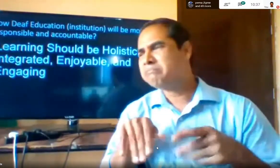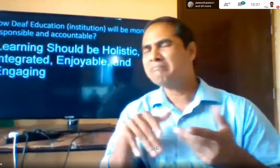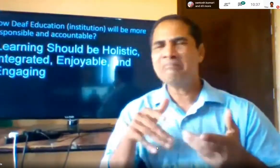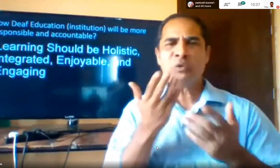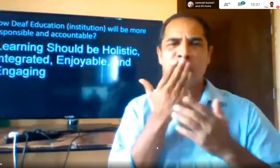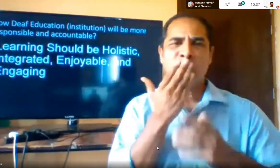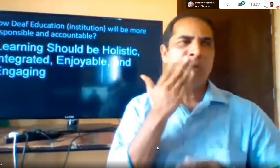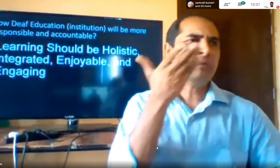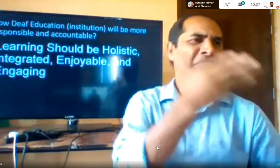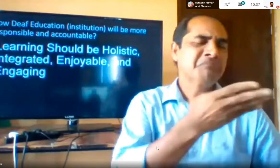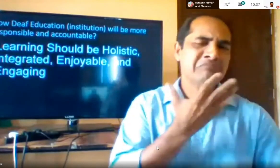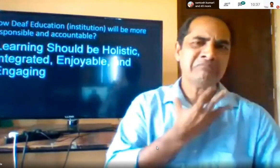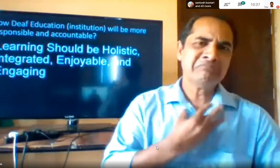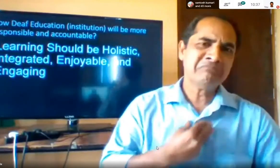So it's not like